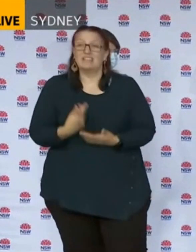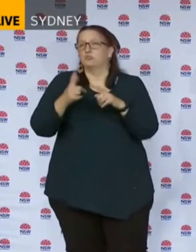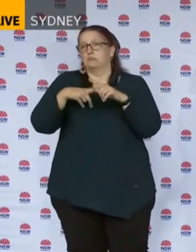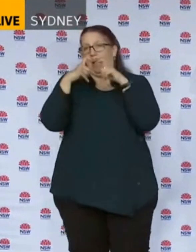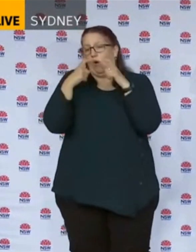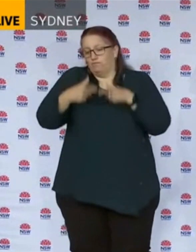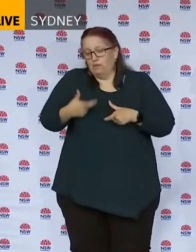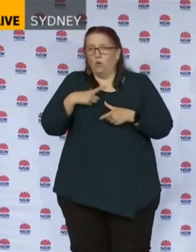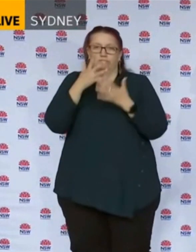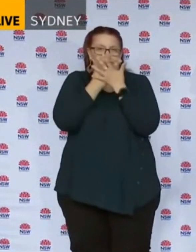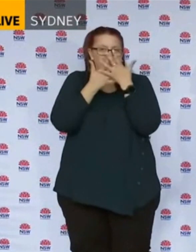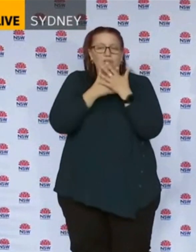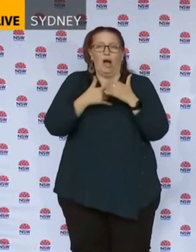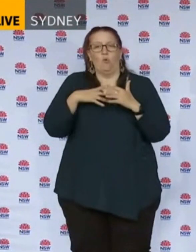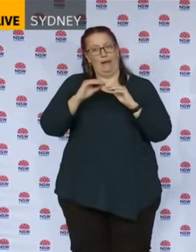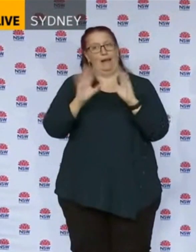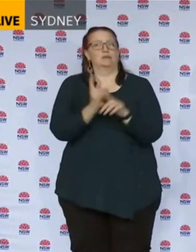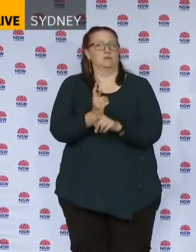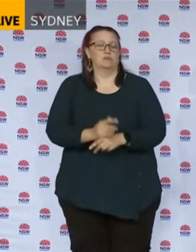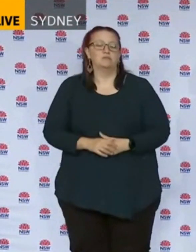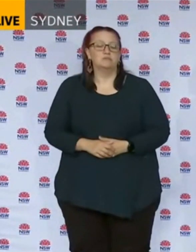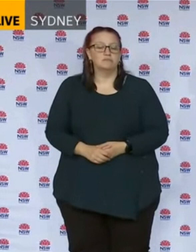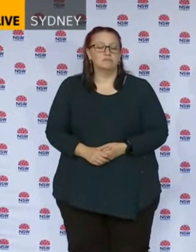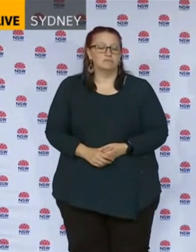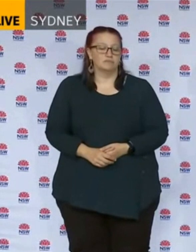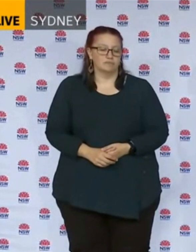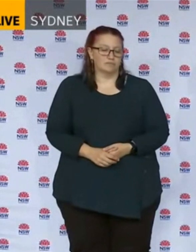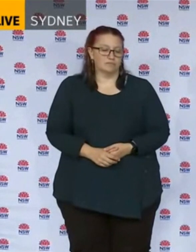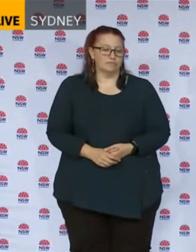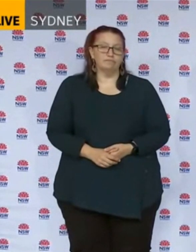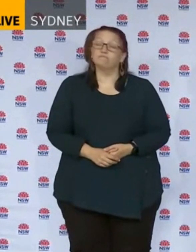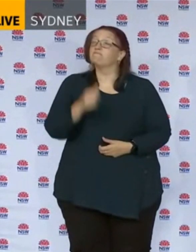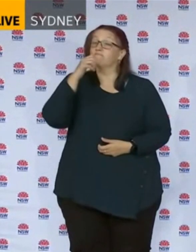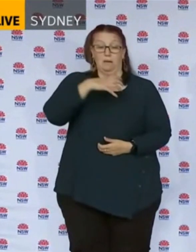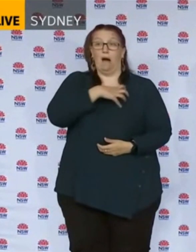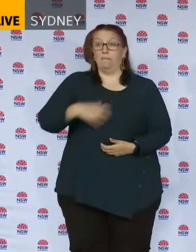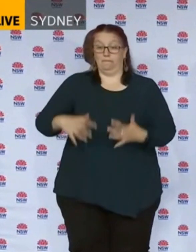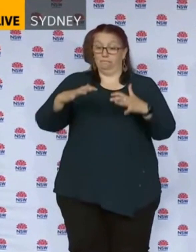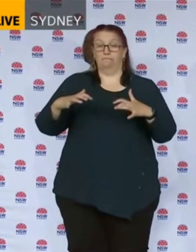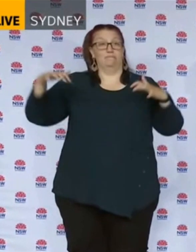Okay. So in relation to the Parliament House,